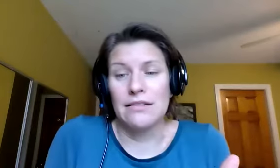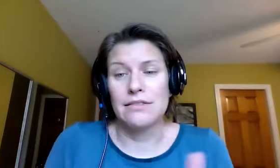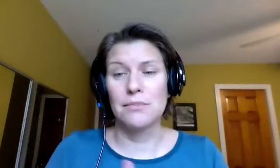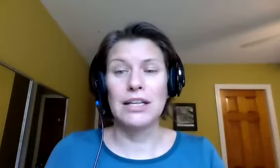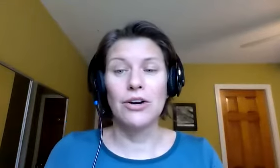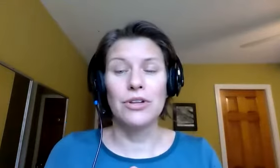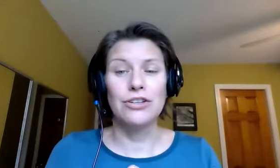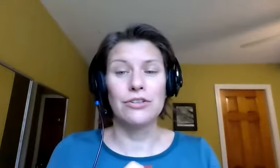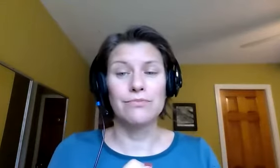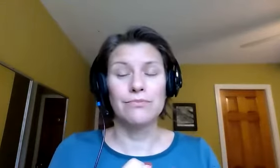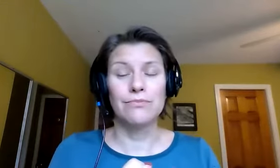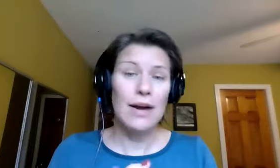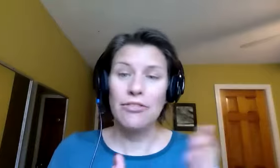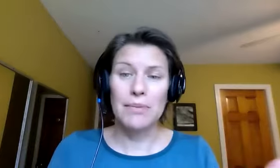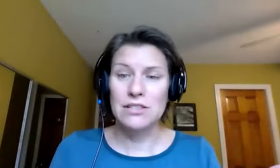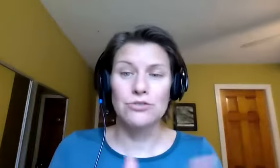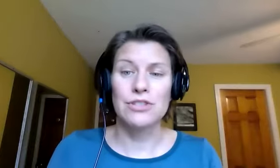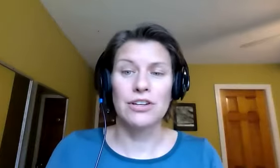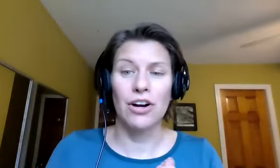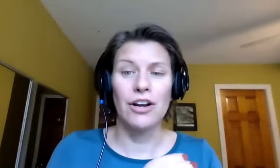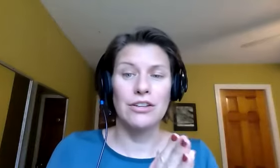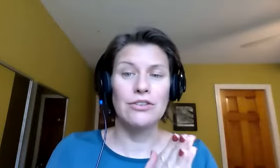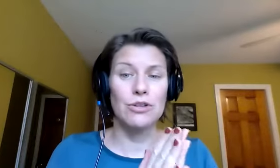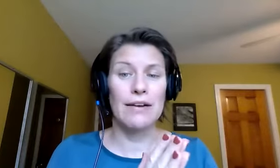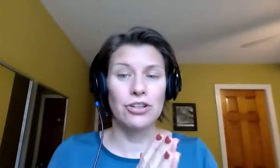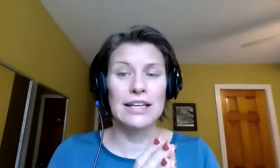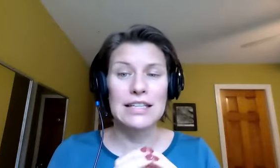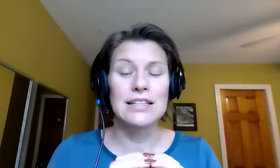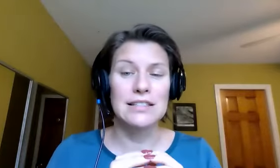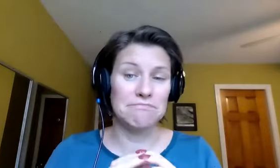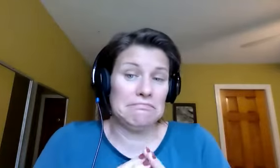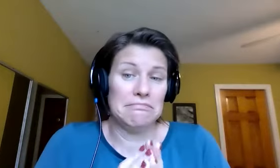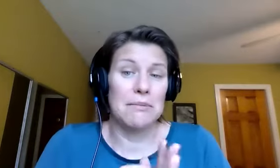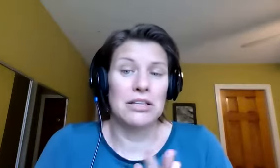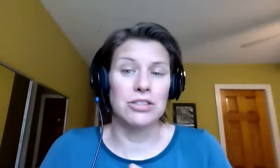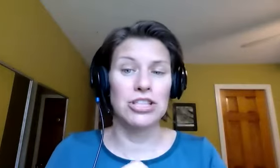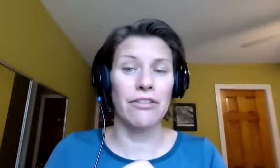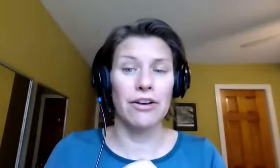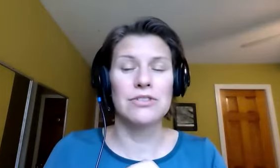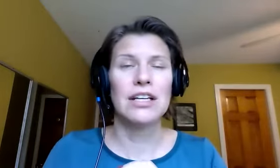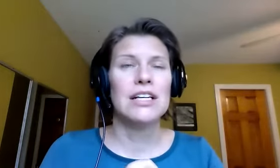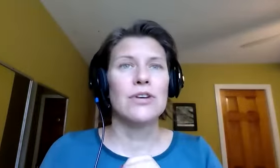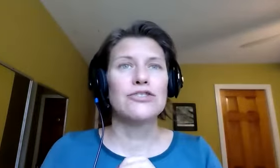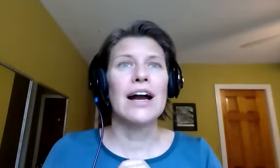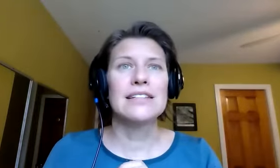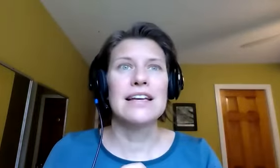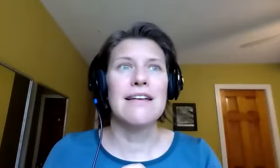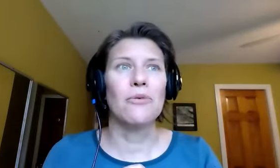somebody know that you're, you know, you have their best interest at heart and you, you have good ideas and might be good to share those. So I try to say that when